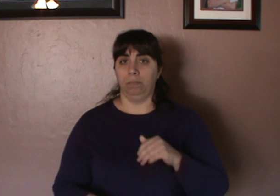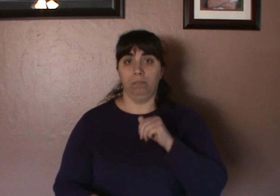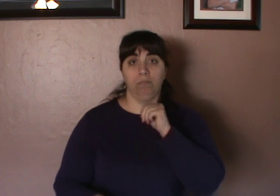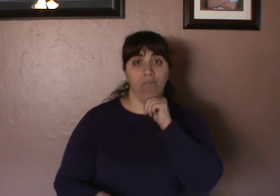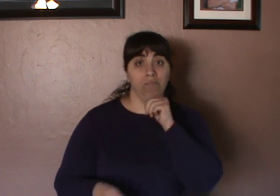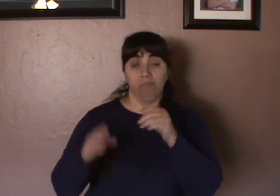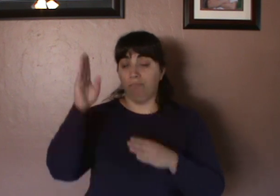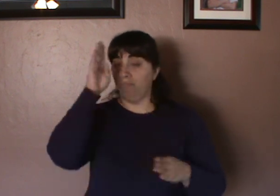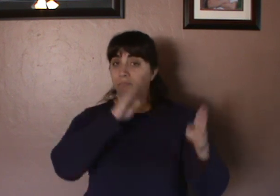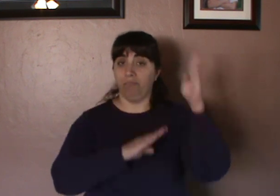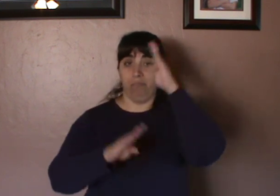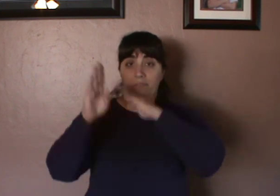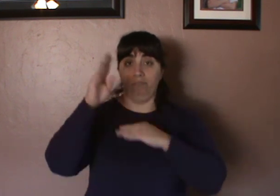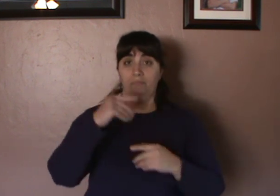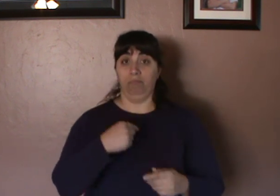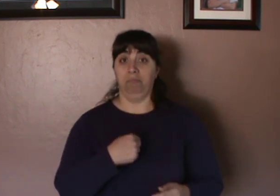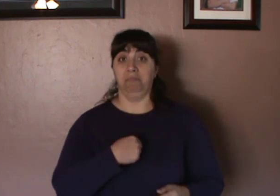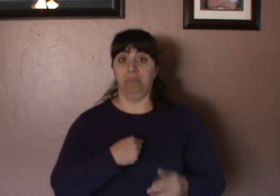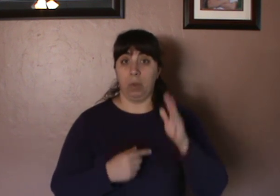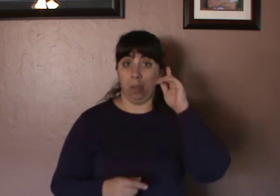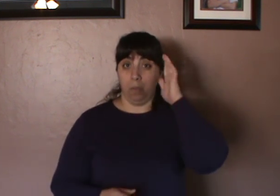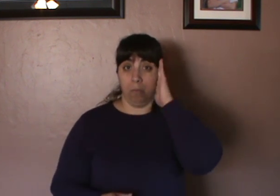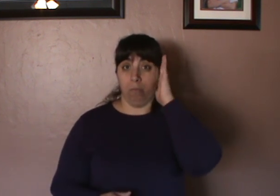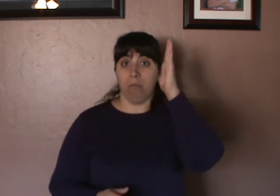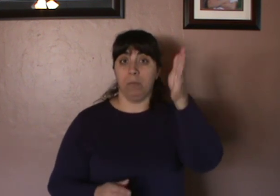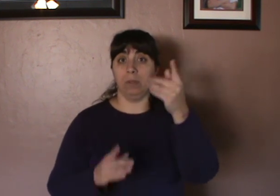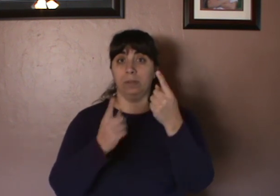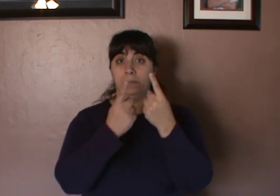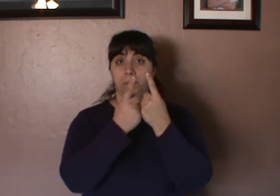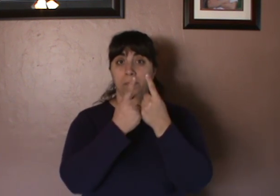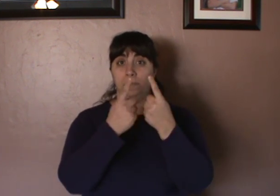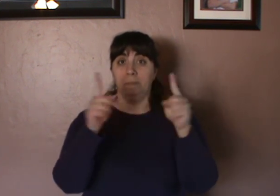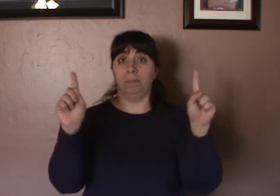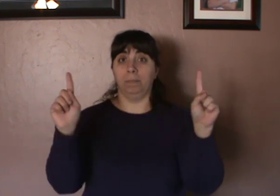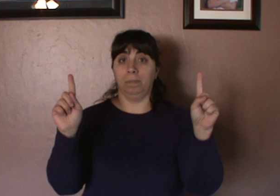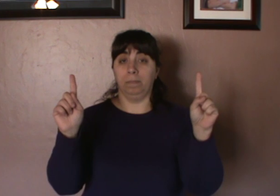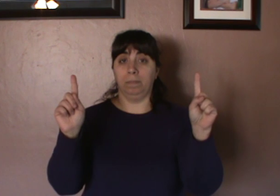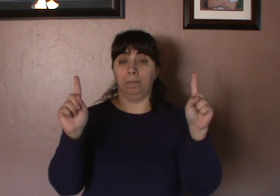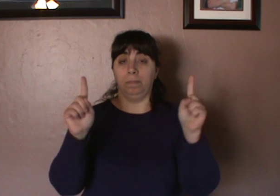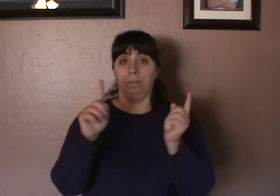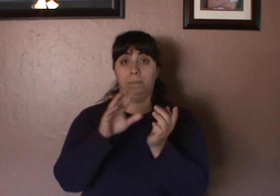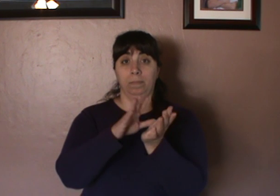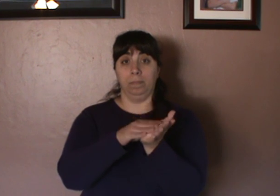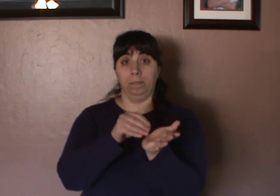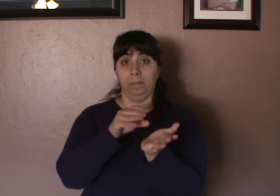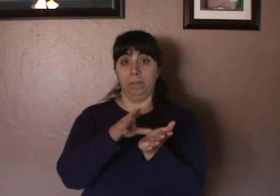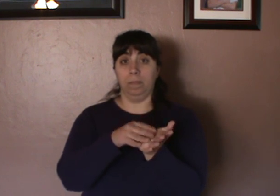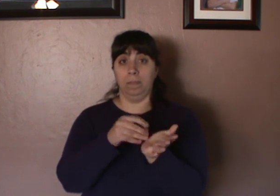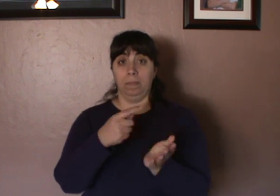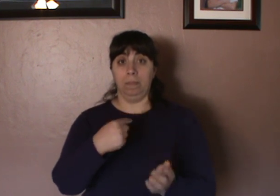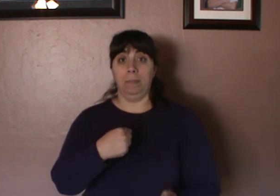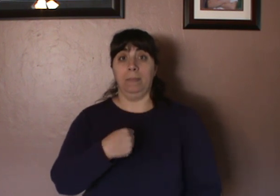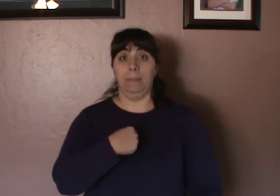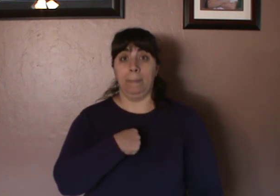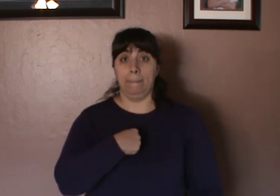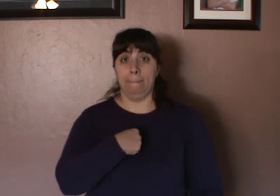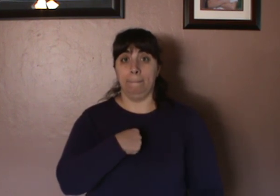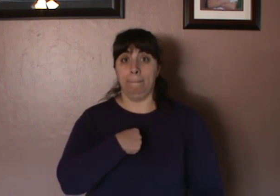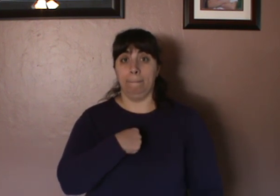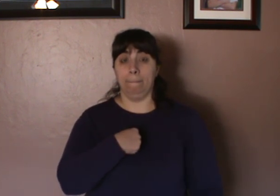don't worry, I'm determined to succeed. Follow my